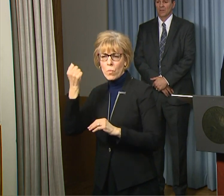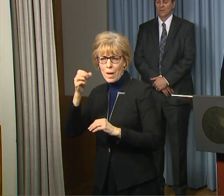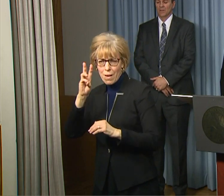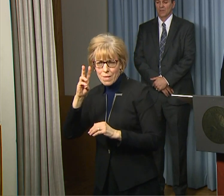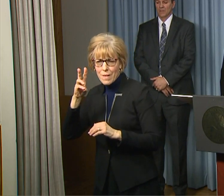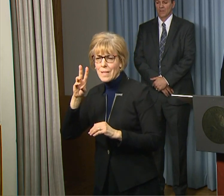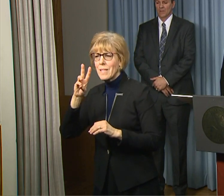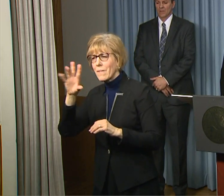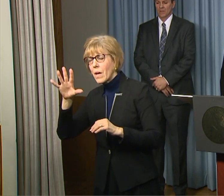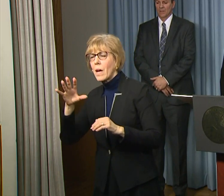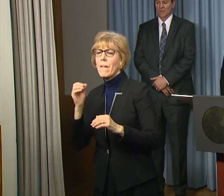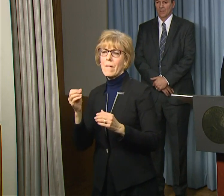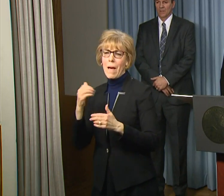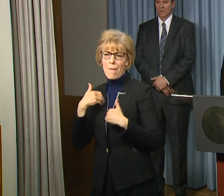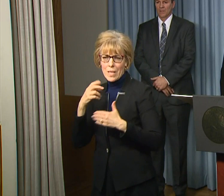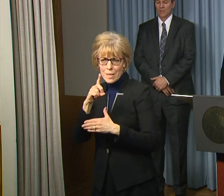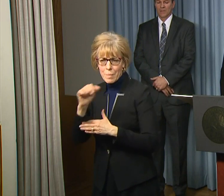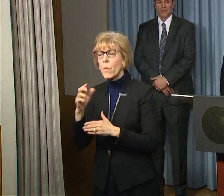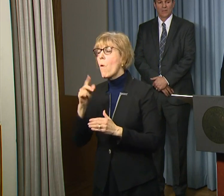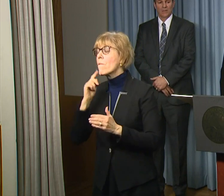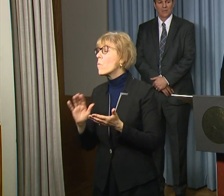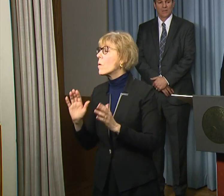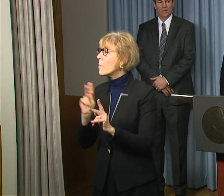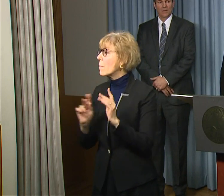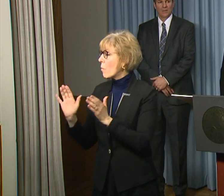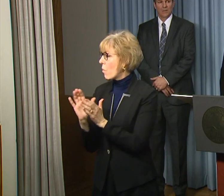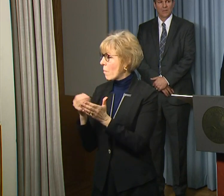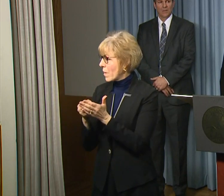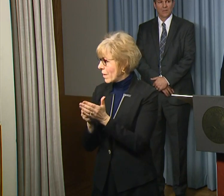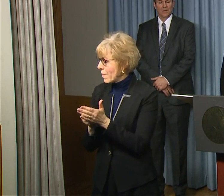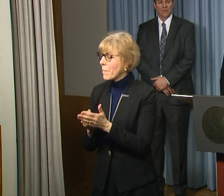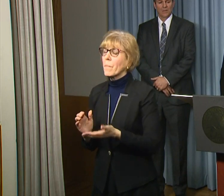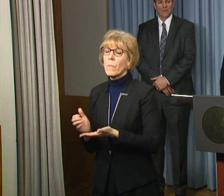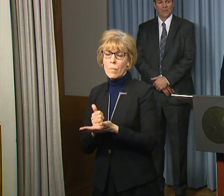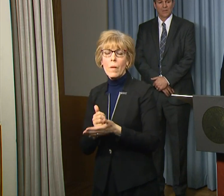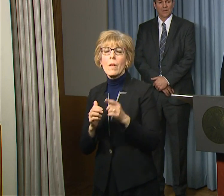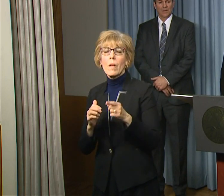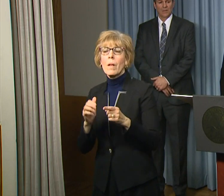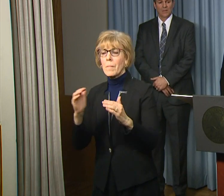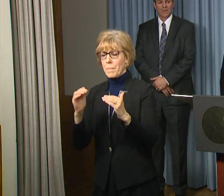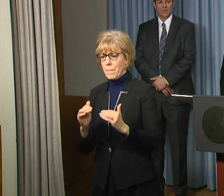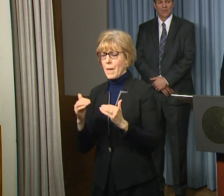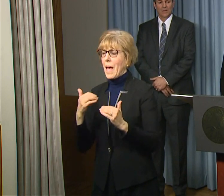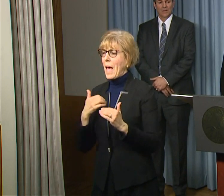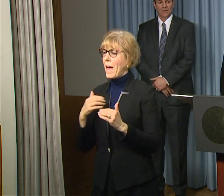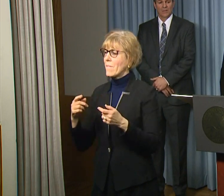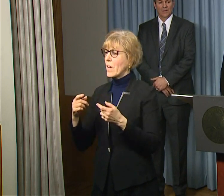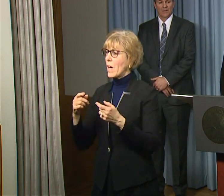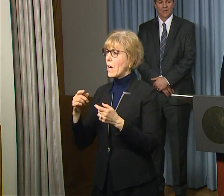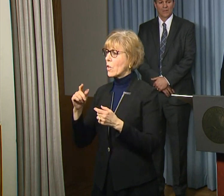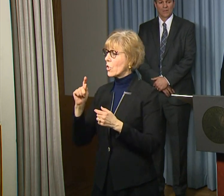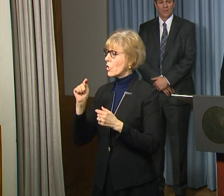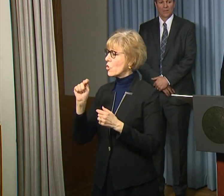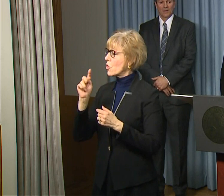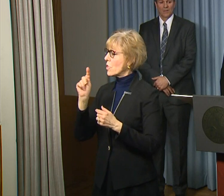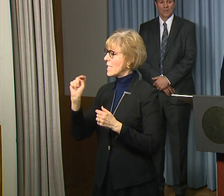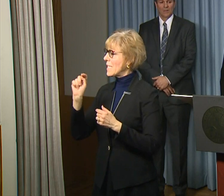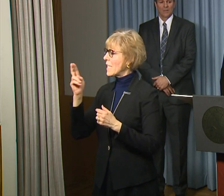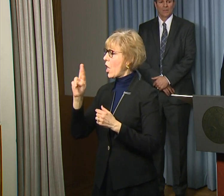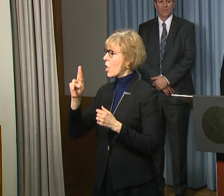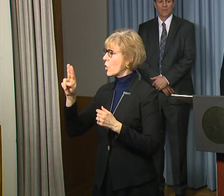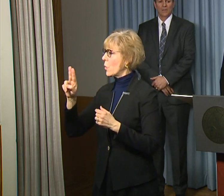with disability or low-income residents. Our temporary rental and utility assistance program, which is better known as TRUA, it